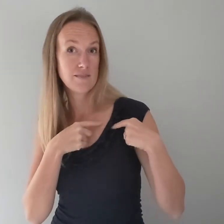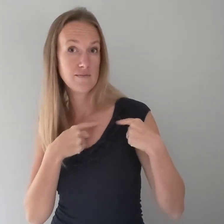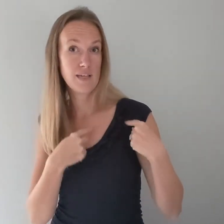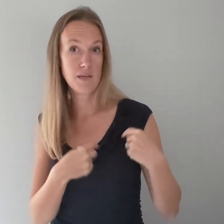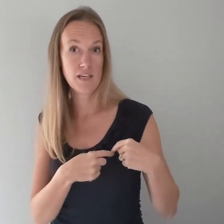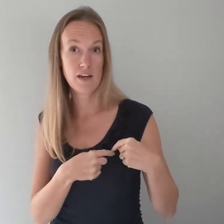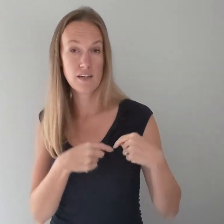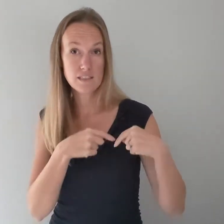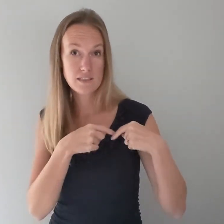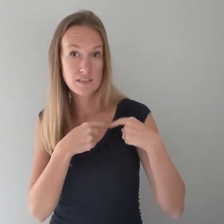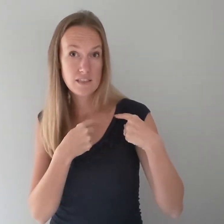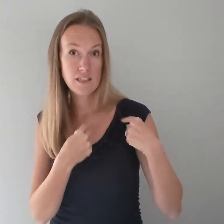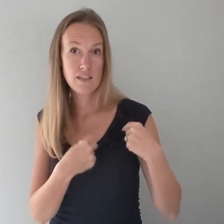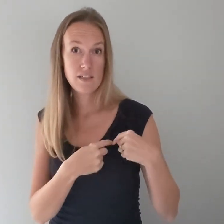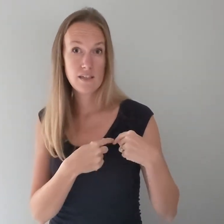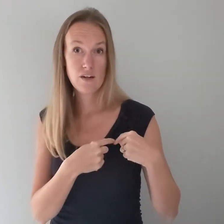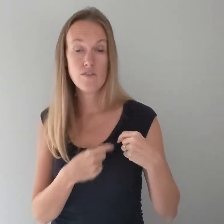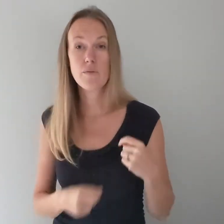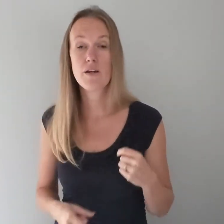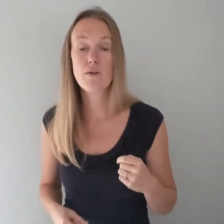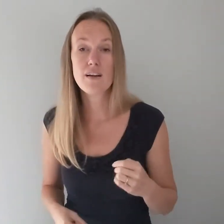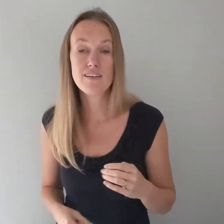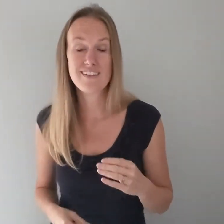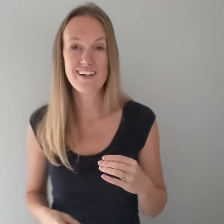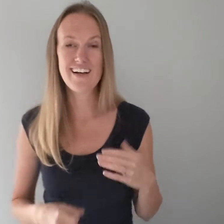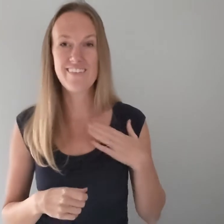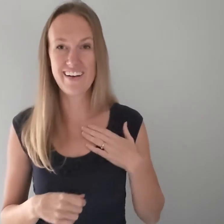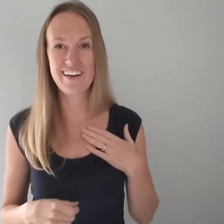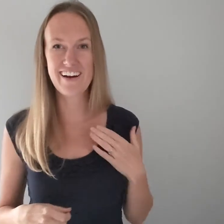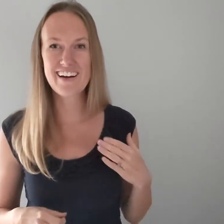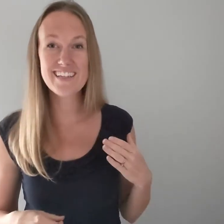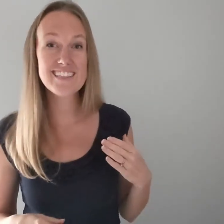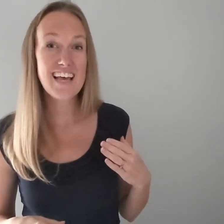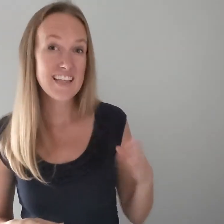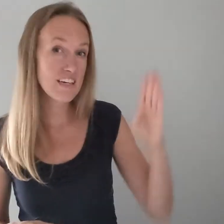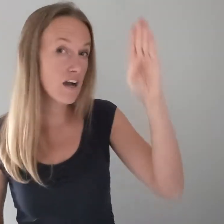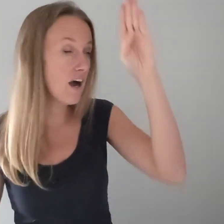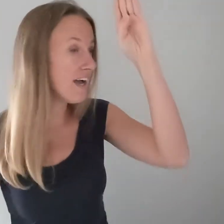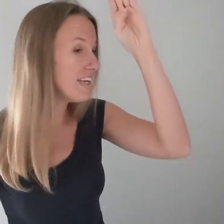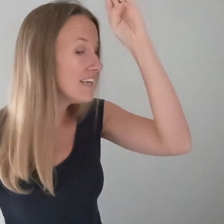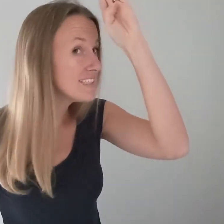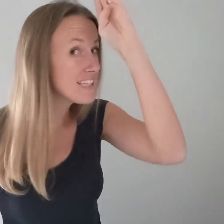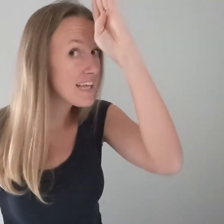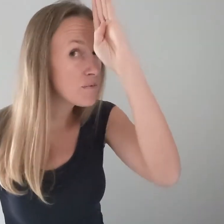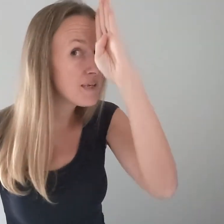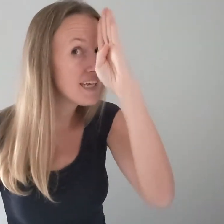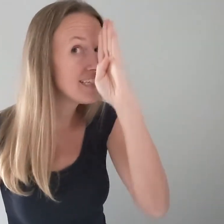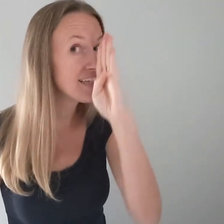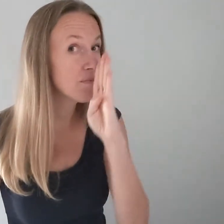okay? Making a heart over where your heart is, and then God, it's the letter B down the middle of